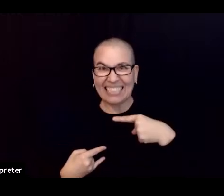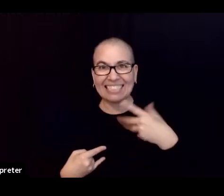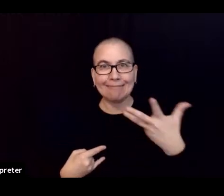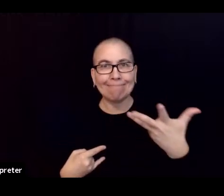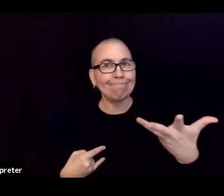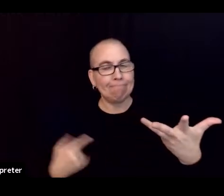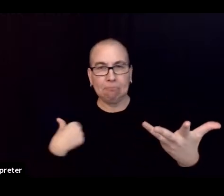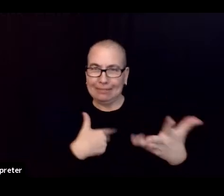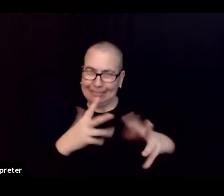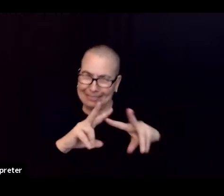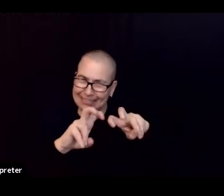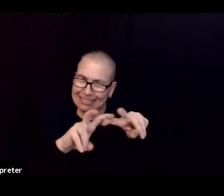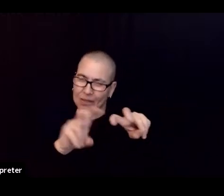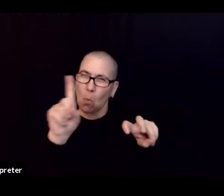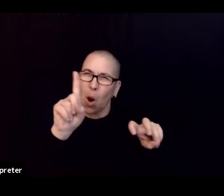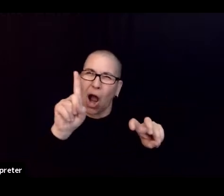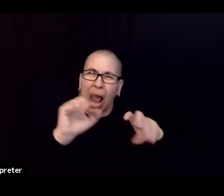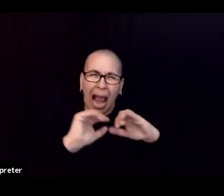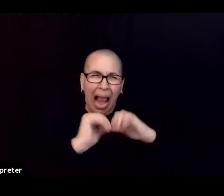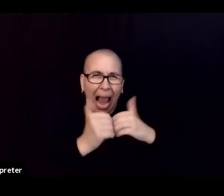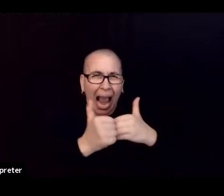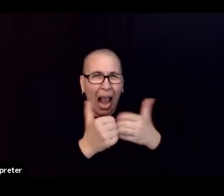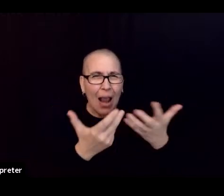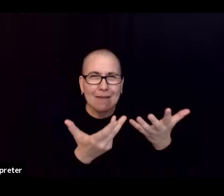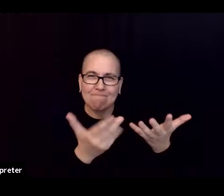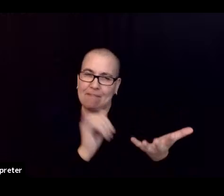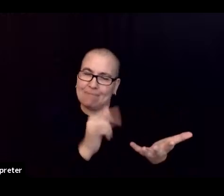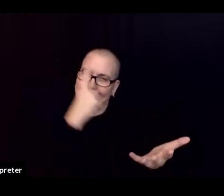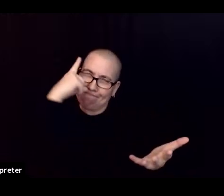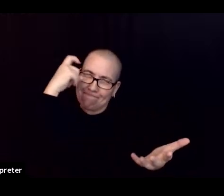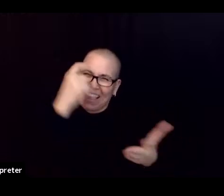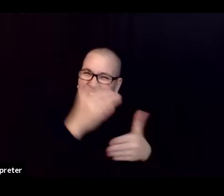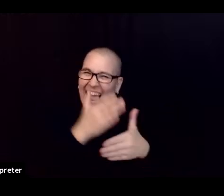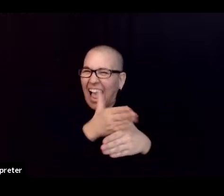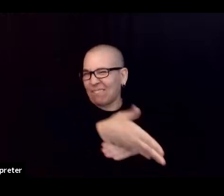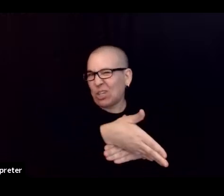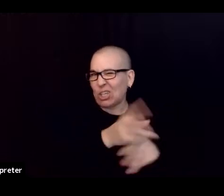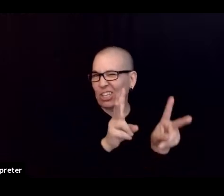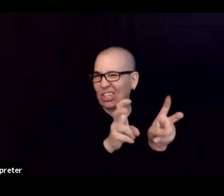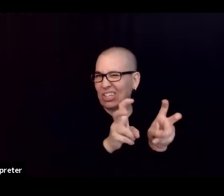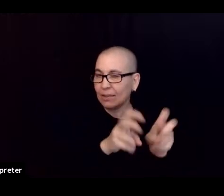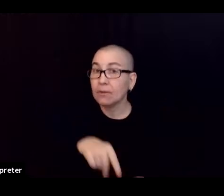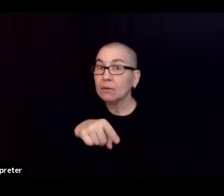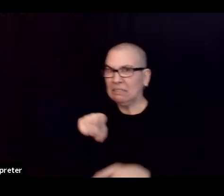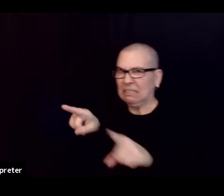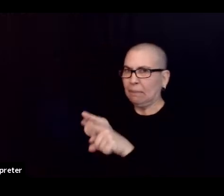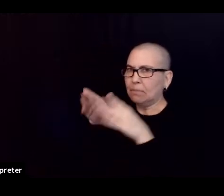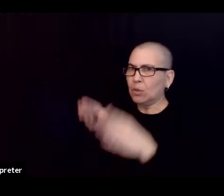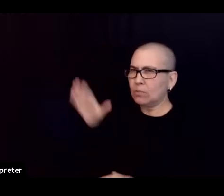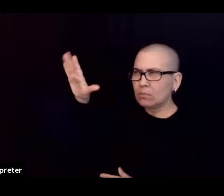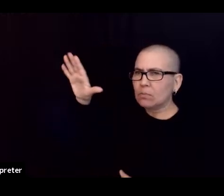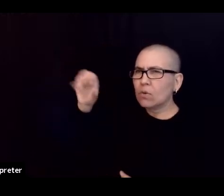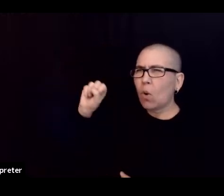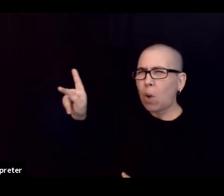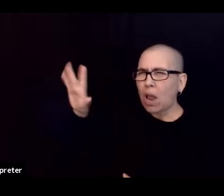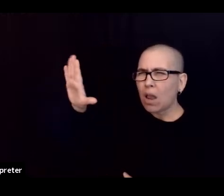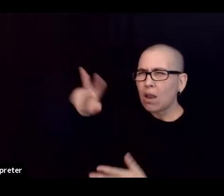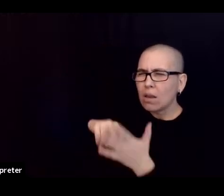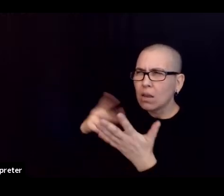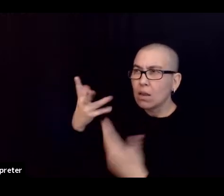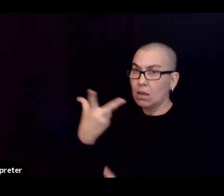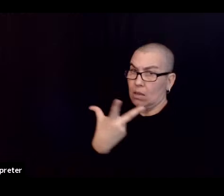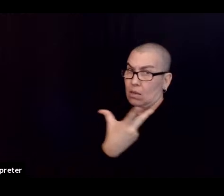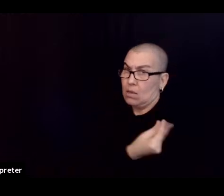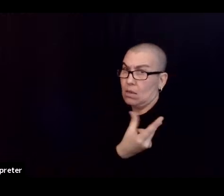Also, Commissioner, I wanted to ask you about this next group, priority group for vaccine. It's a small group, less than